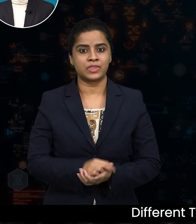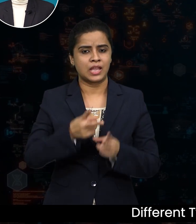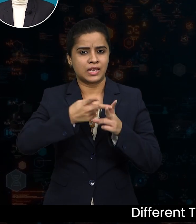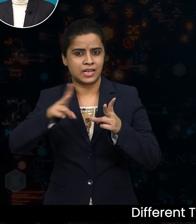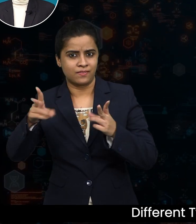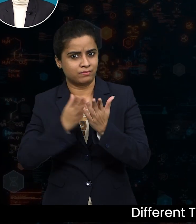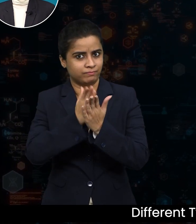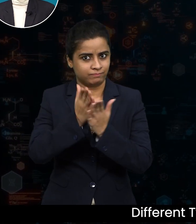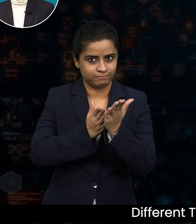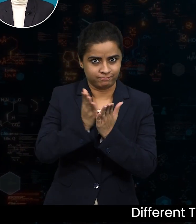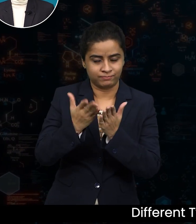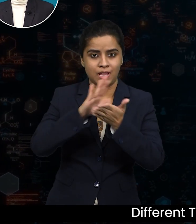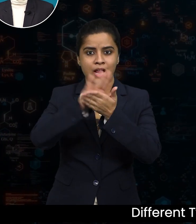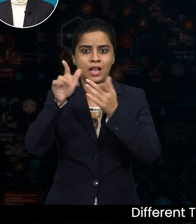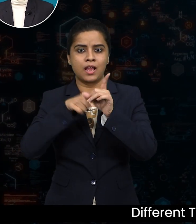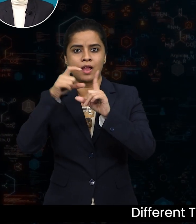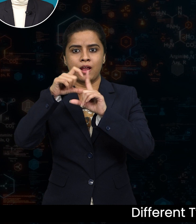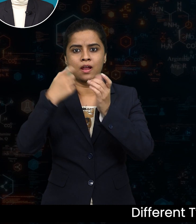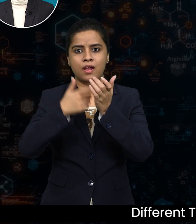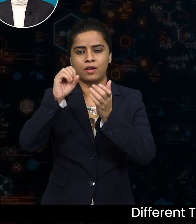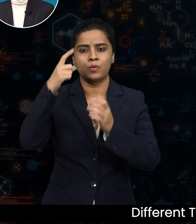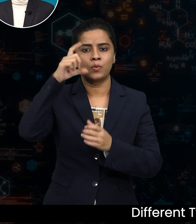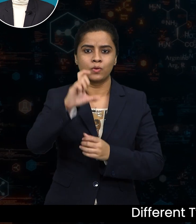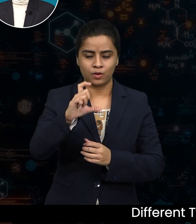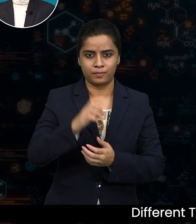different types of hydrocarbons,